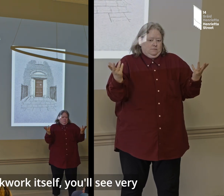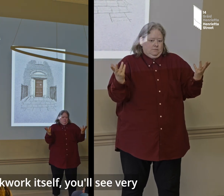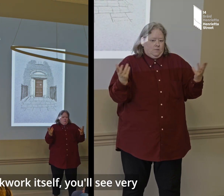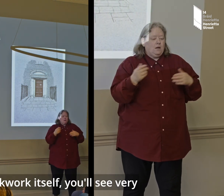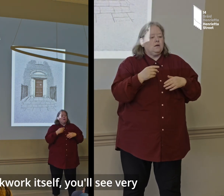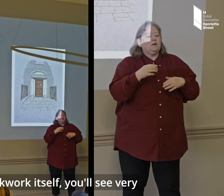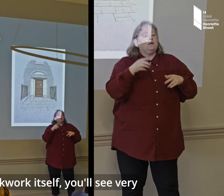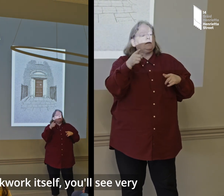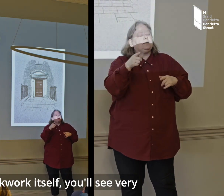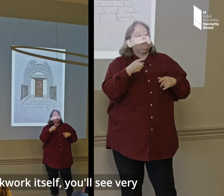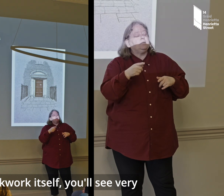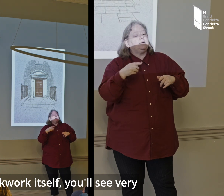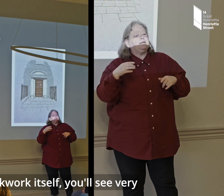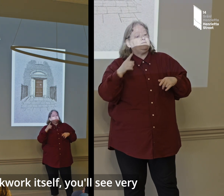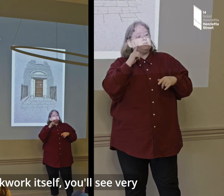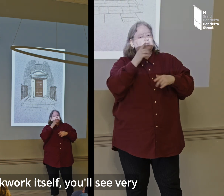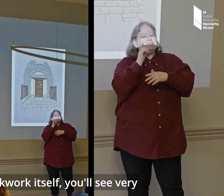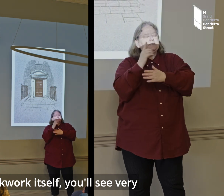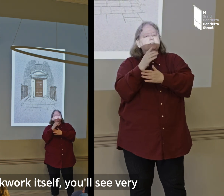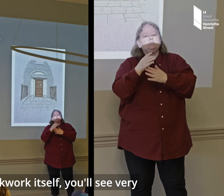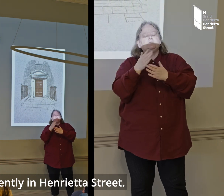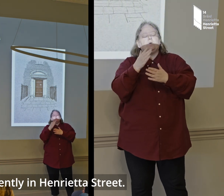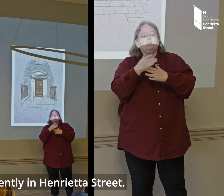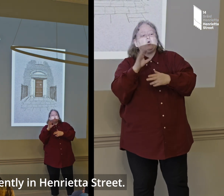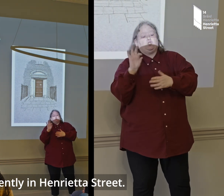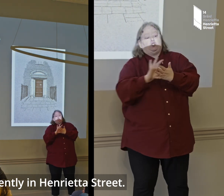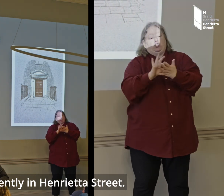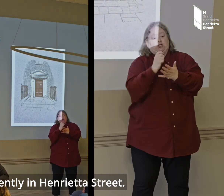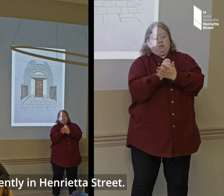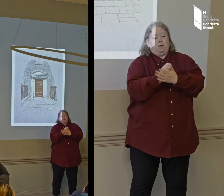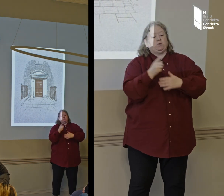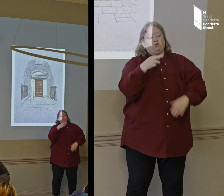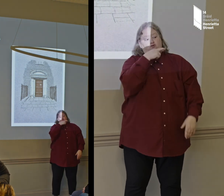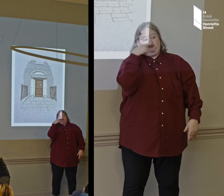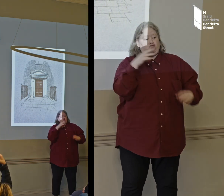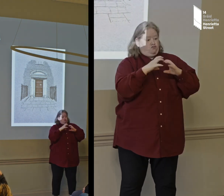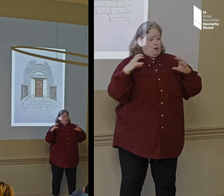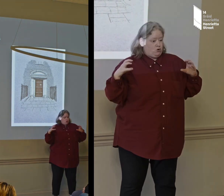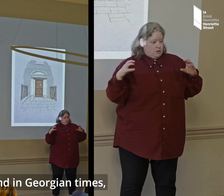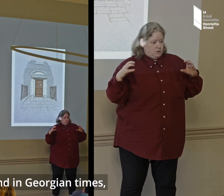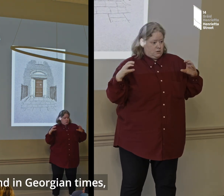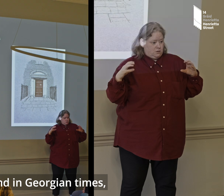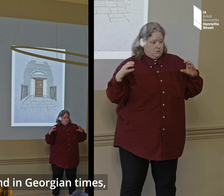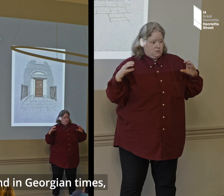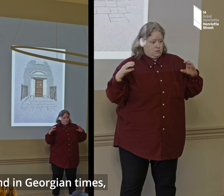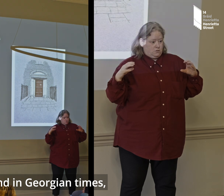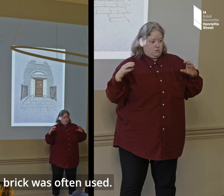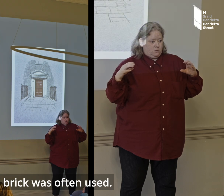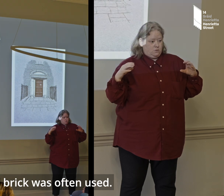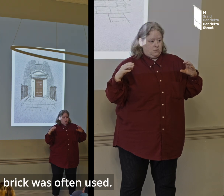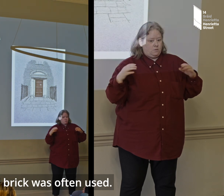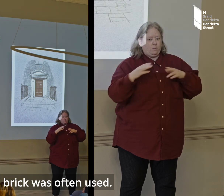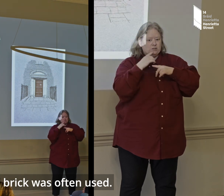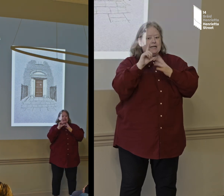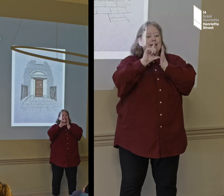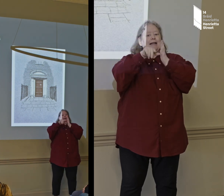The brickwork itself, you'll see very frequently in Henrietta Street. And in Georgian times, red brick